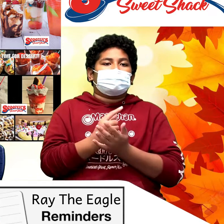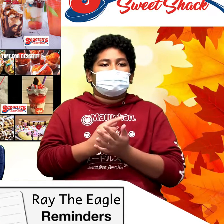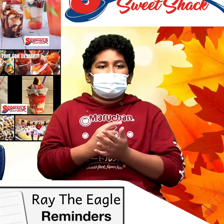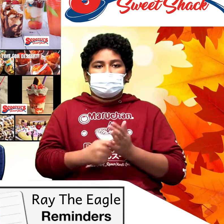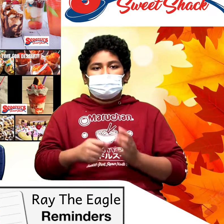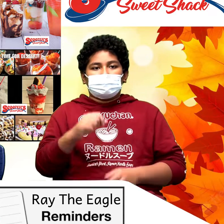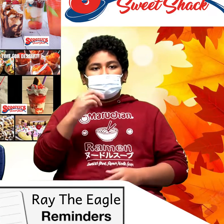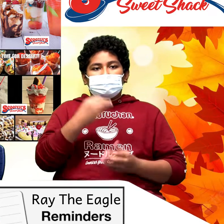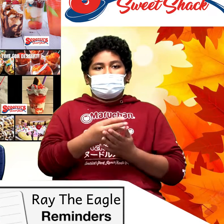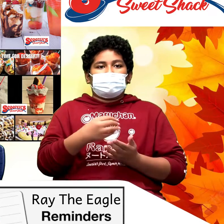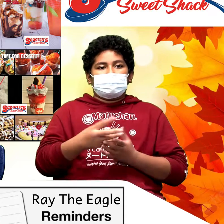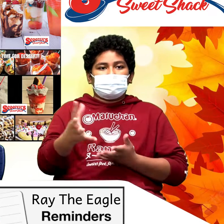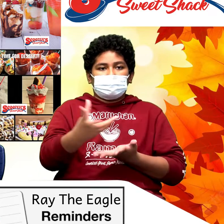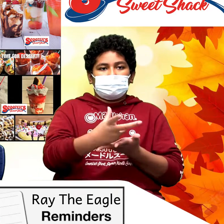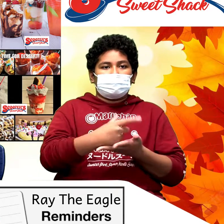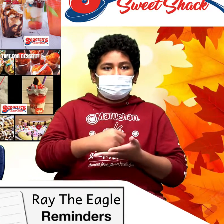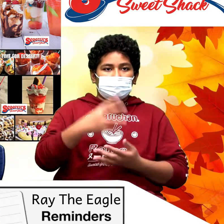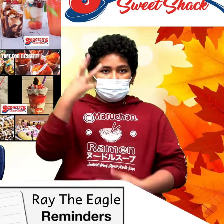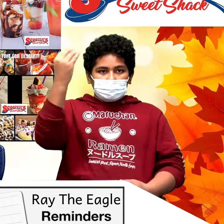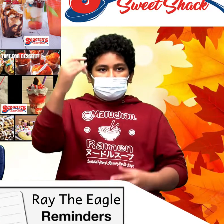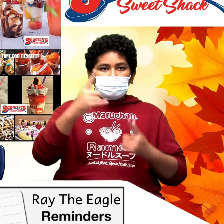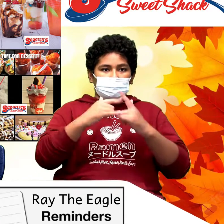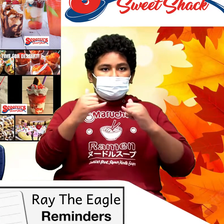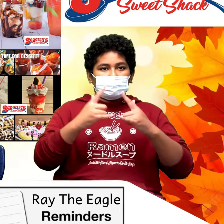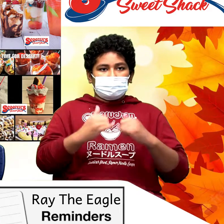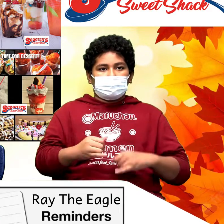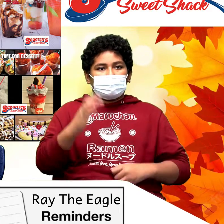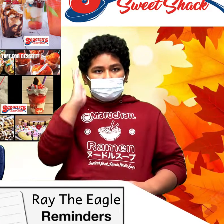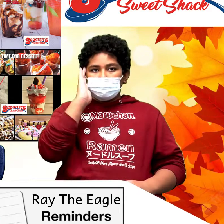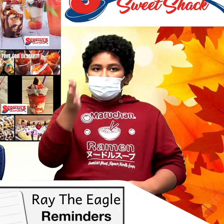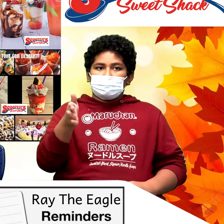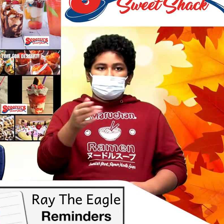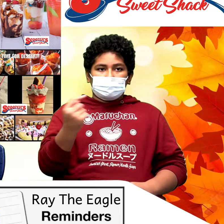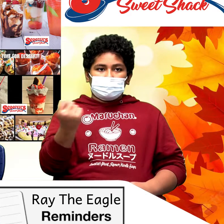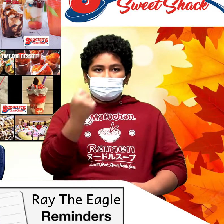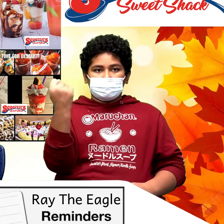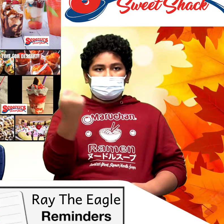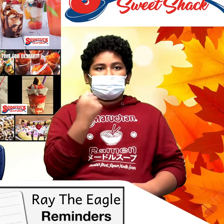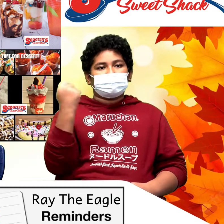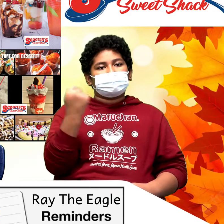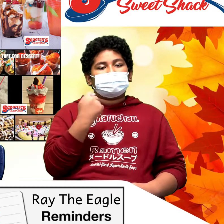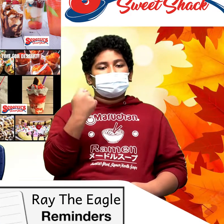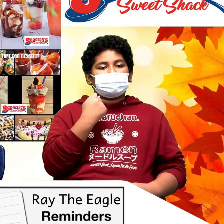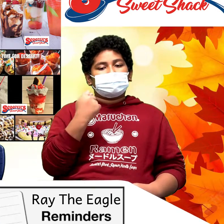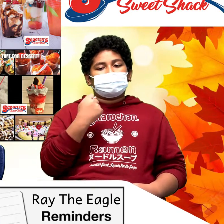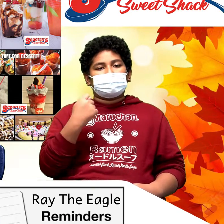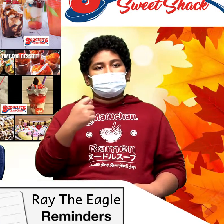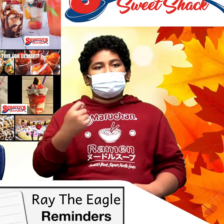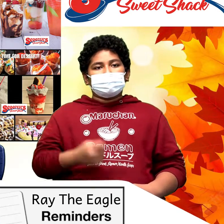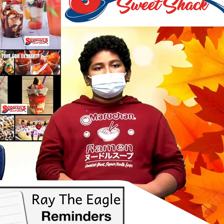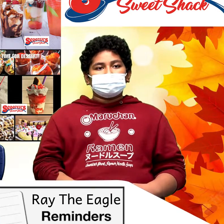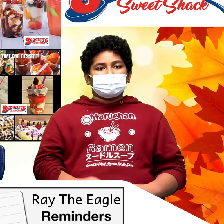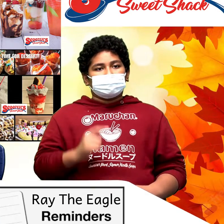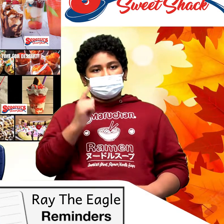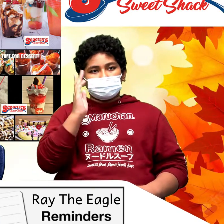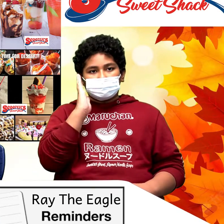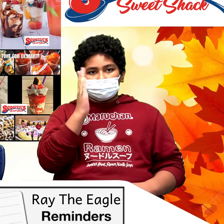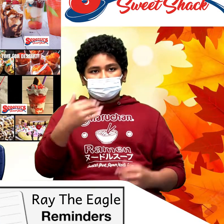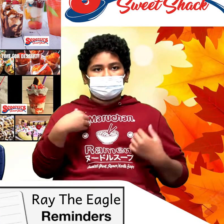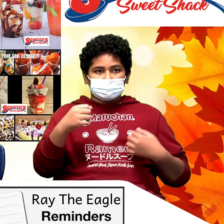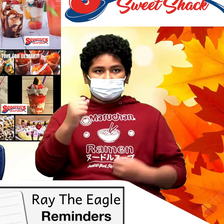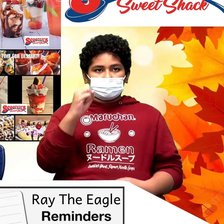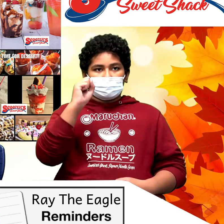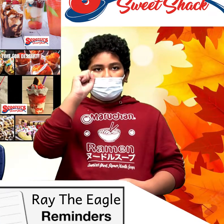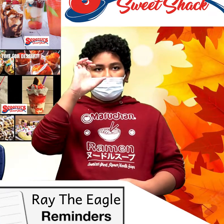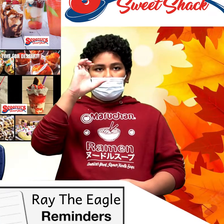Tuesday, November 8th, Scooter's Sweet Shop will be selling Italian ice and